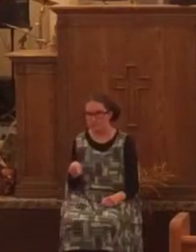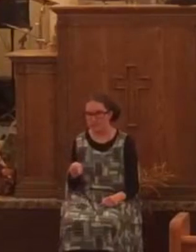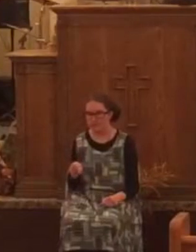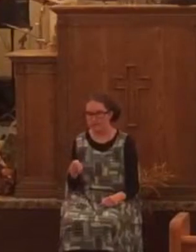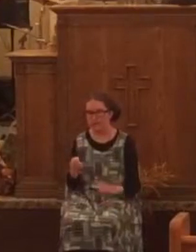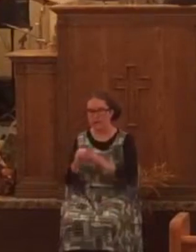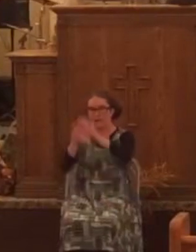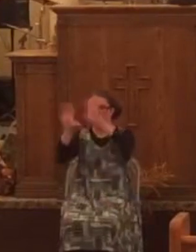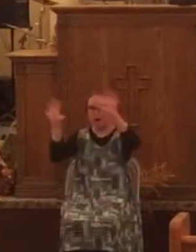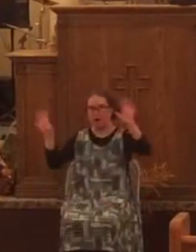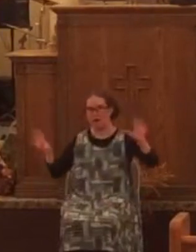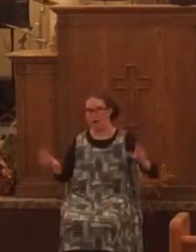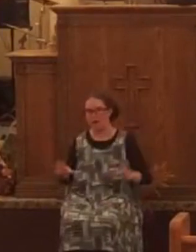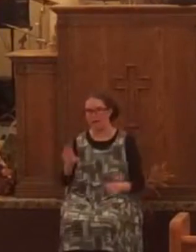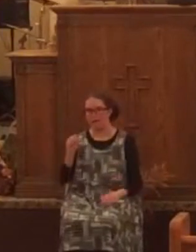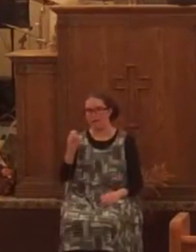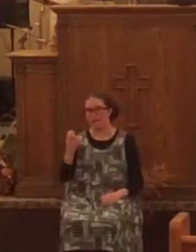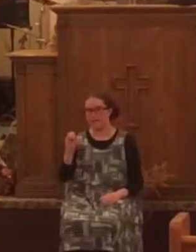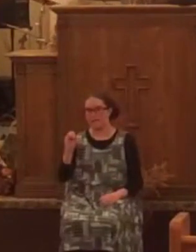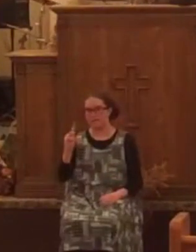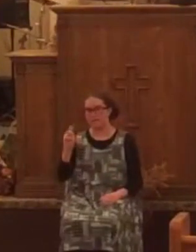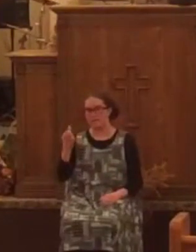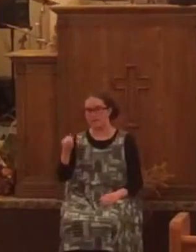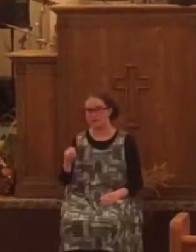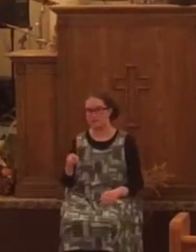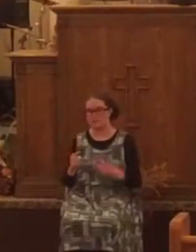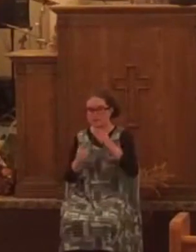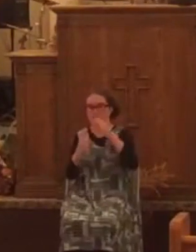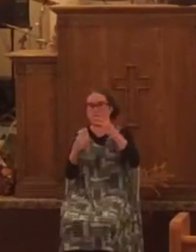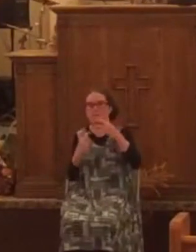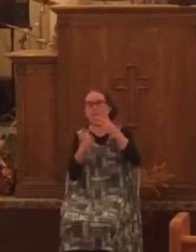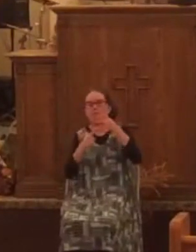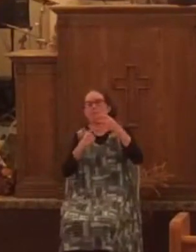light socket, electrical socket, and